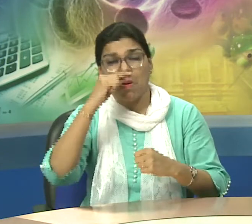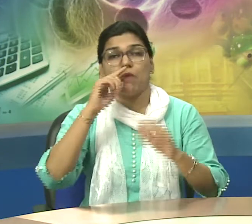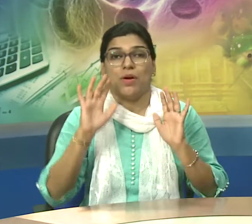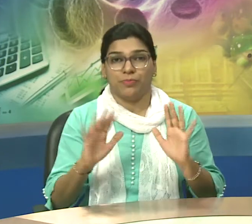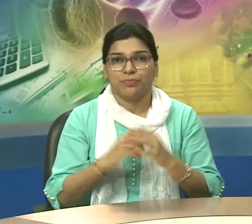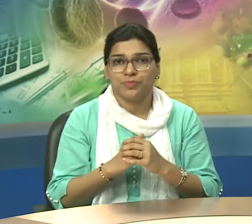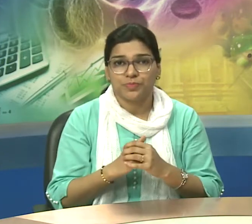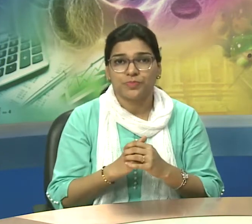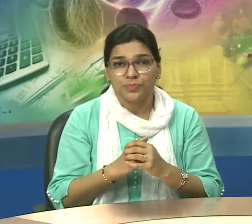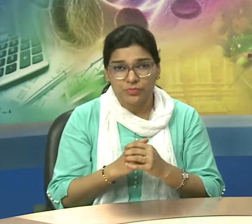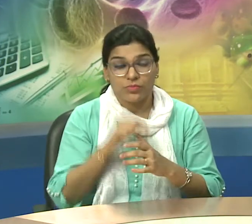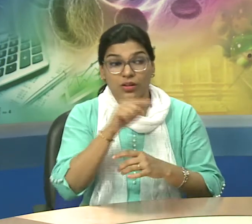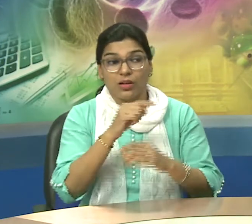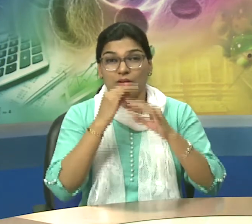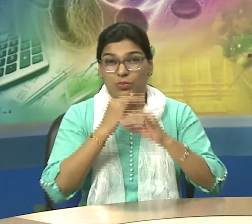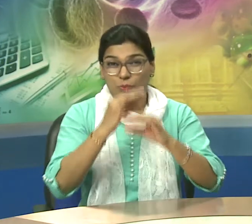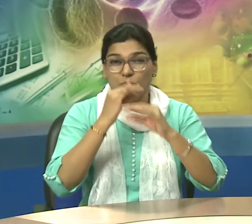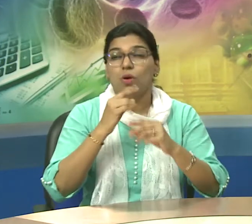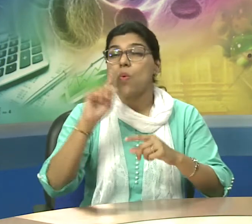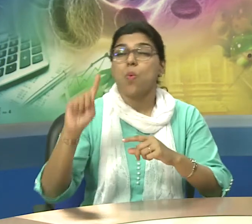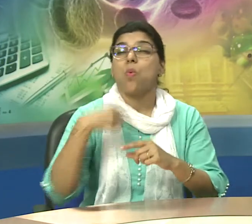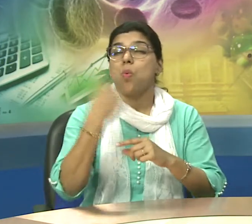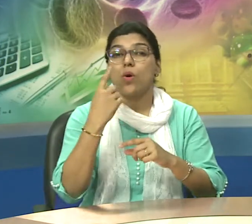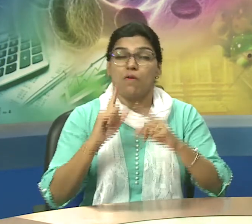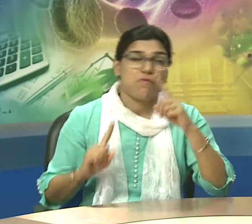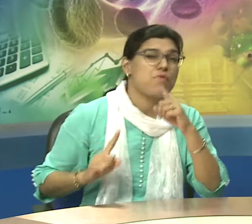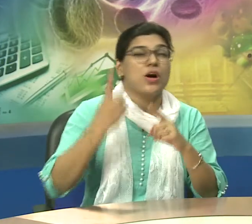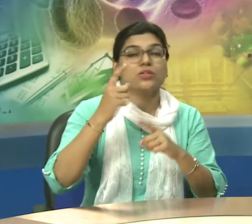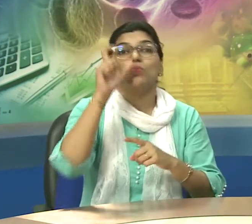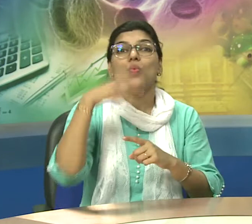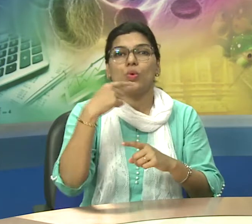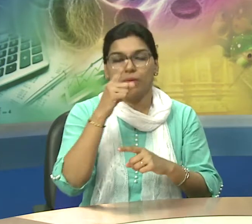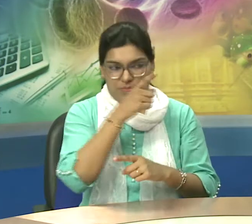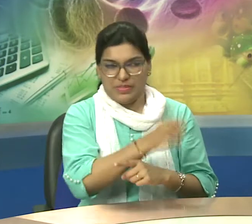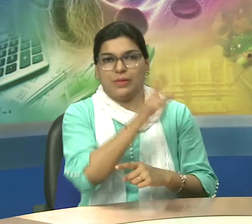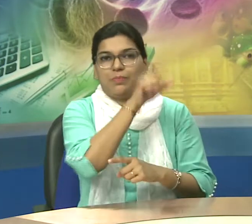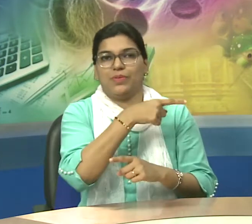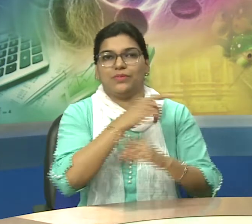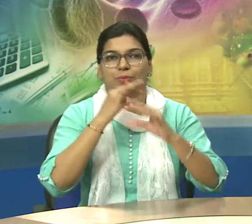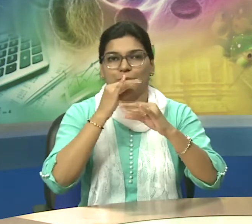undoubtedly a gem that India is proud of.